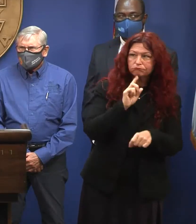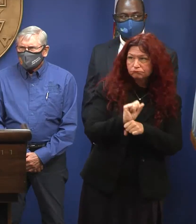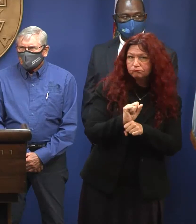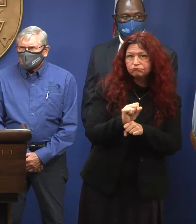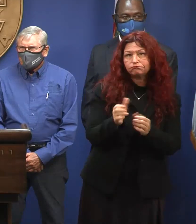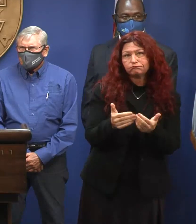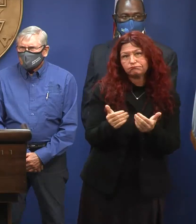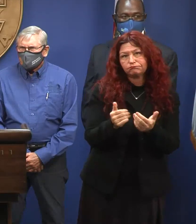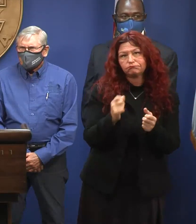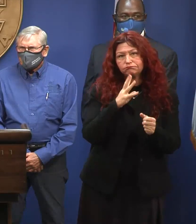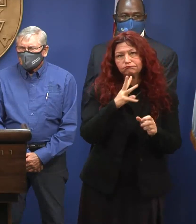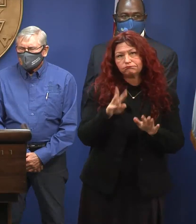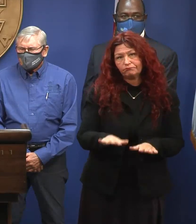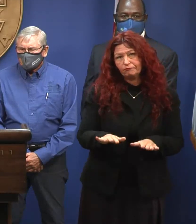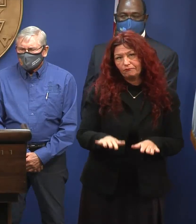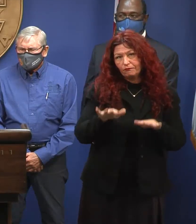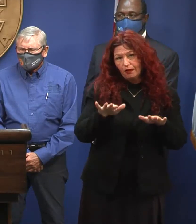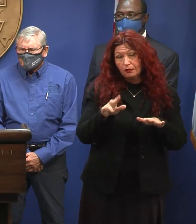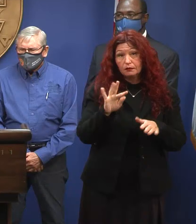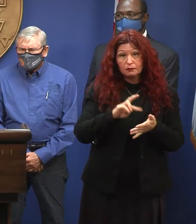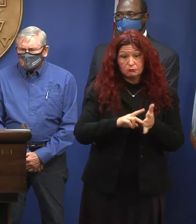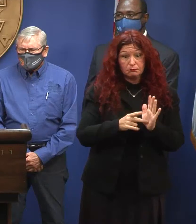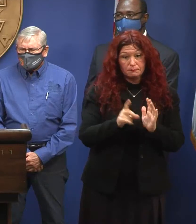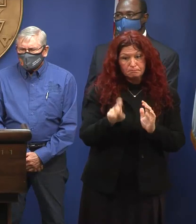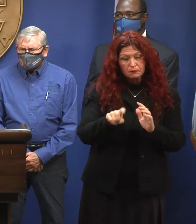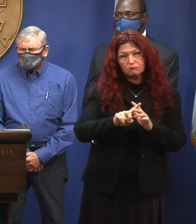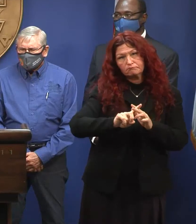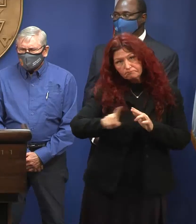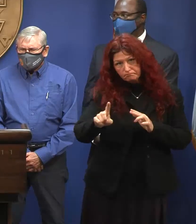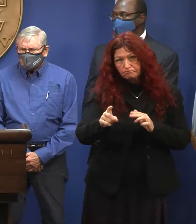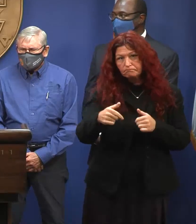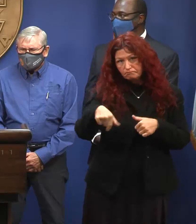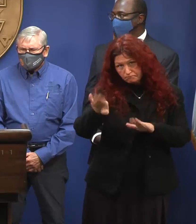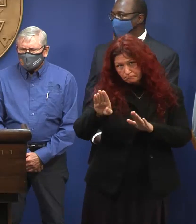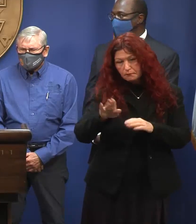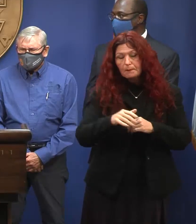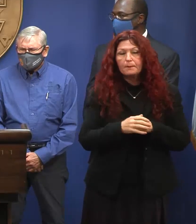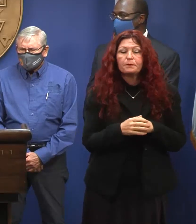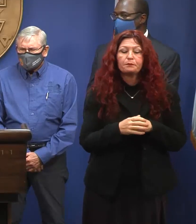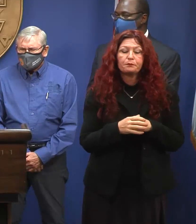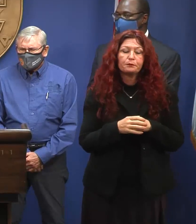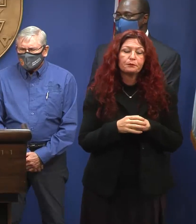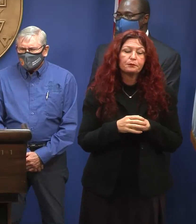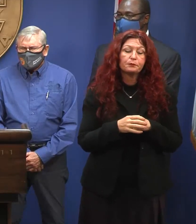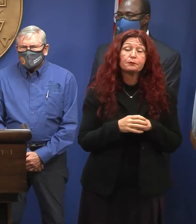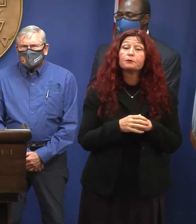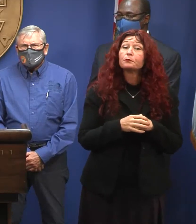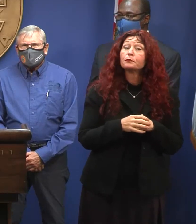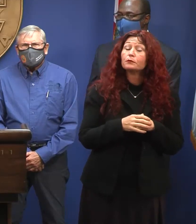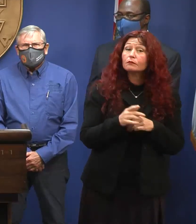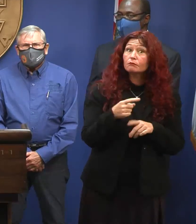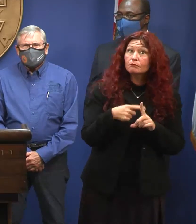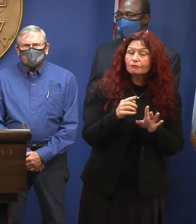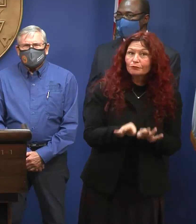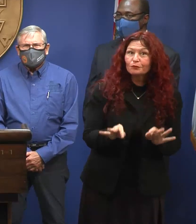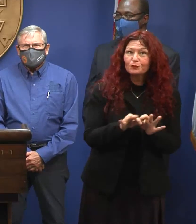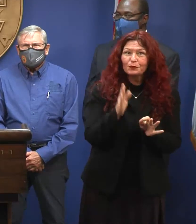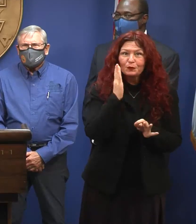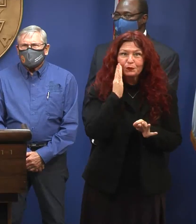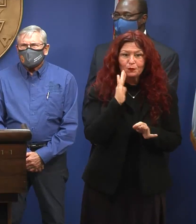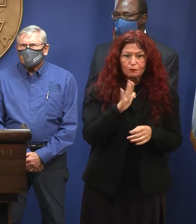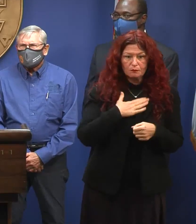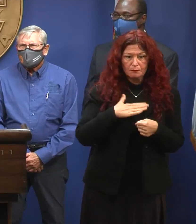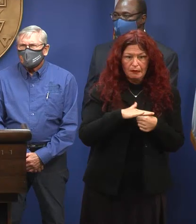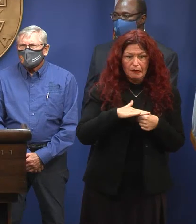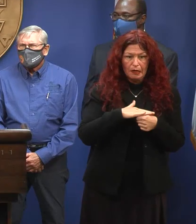in storm surge evacuation areas. So find out if that includes you. And then every resident should know, if you live in that area, that it's